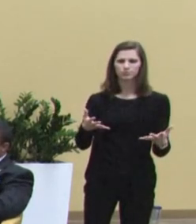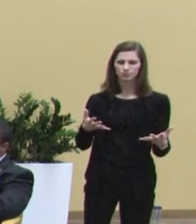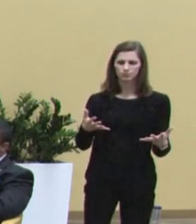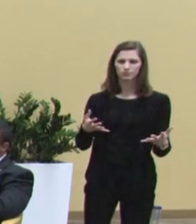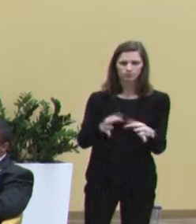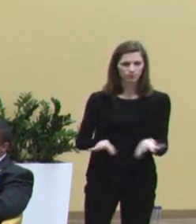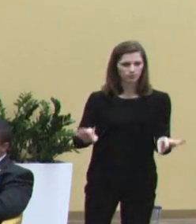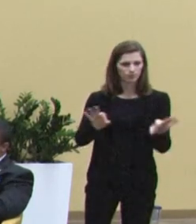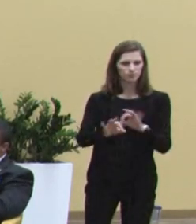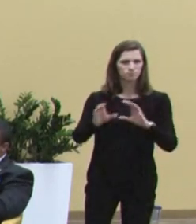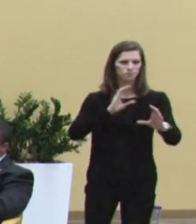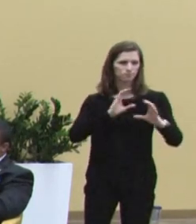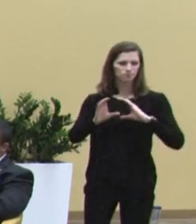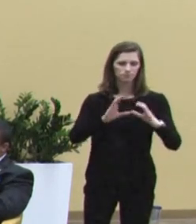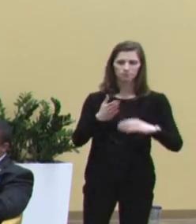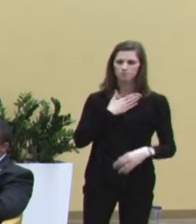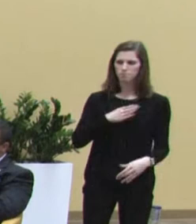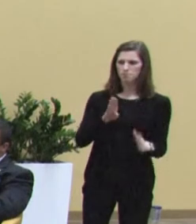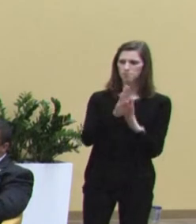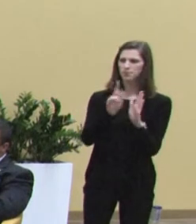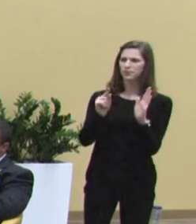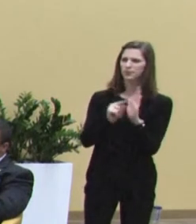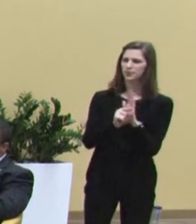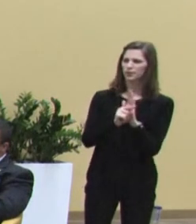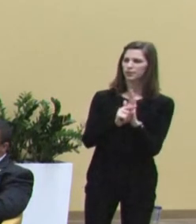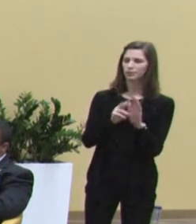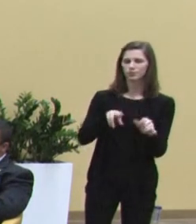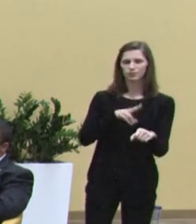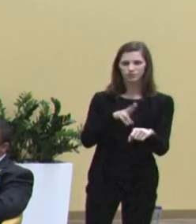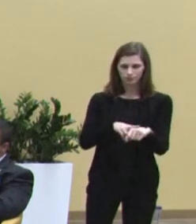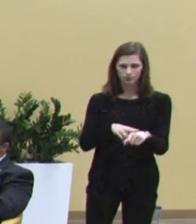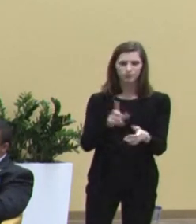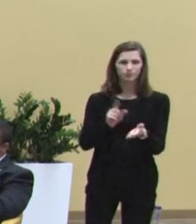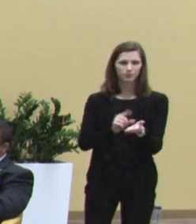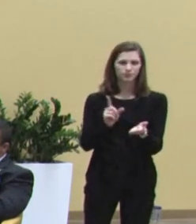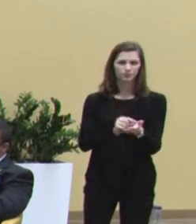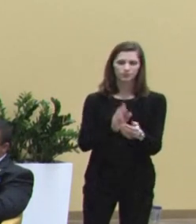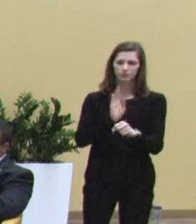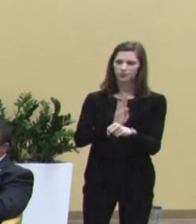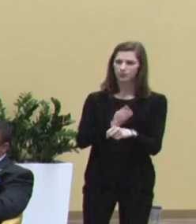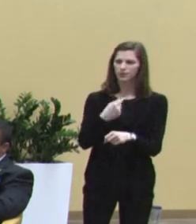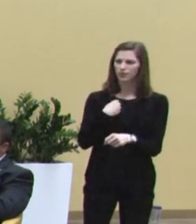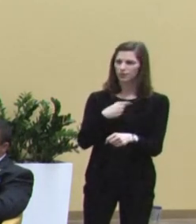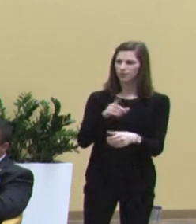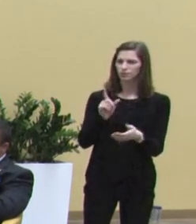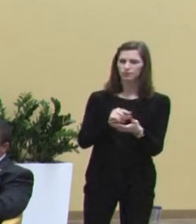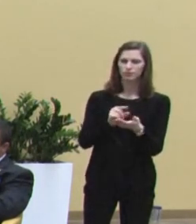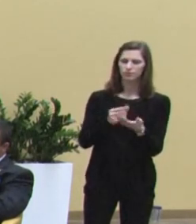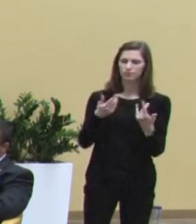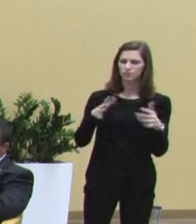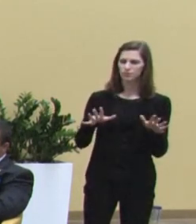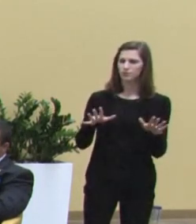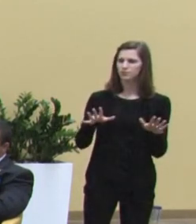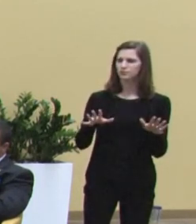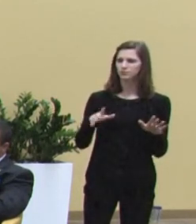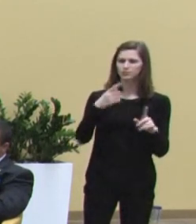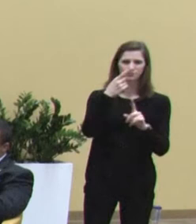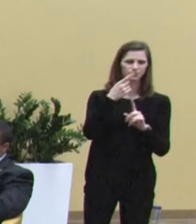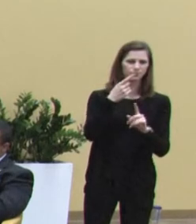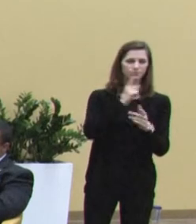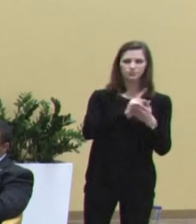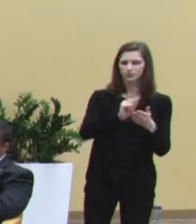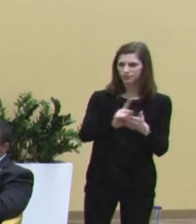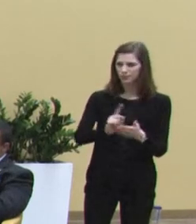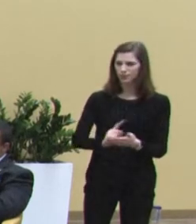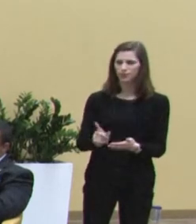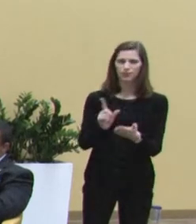think my background, of course, is in the newspaper business. I published the weekly newspaper for 10 years, ran other folks' newspapers for